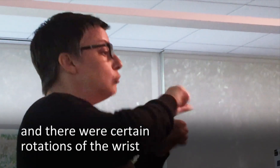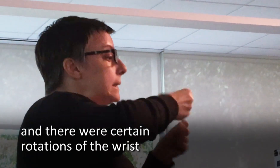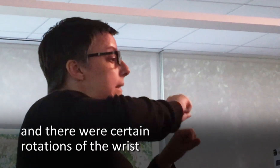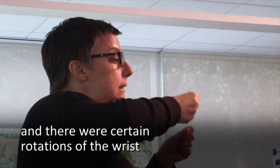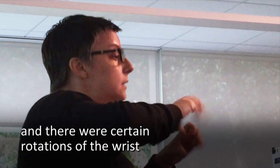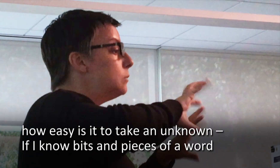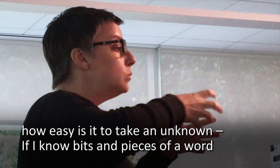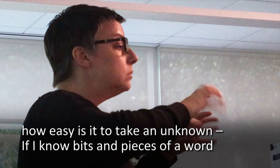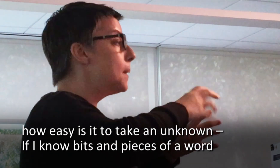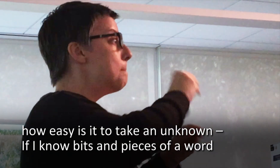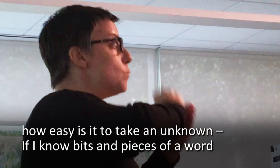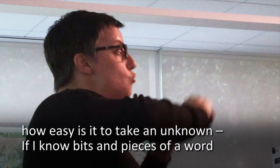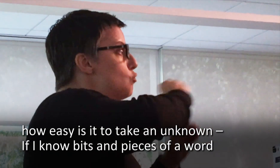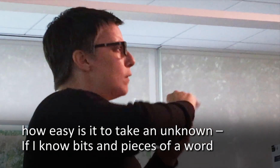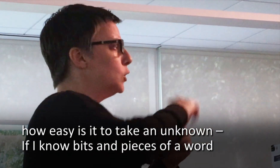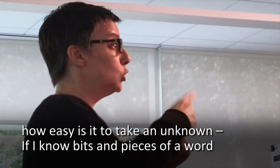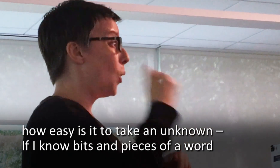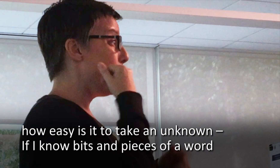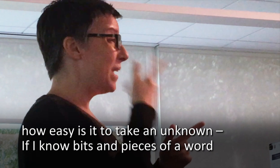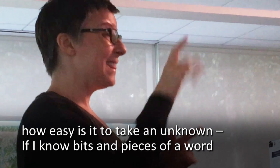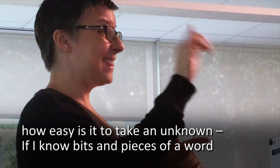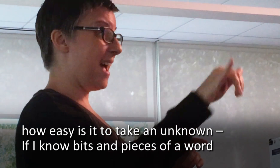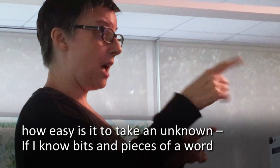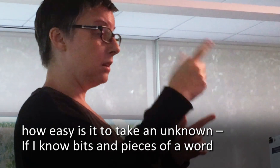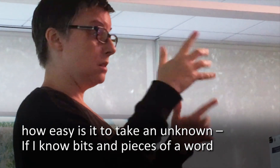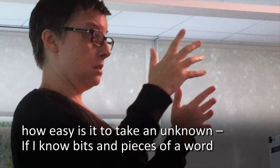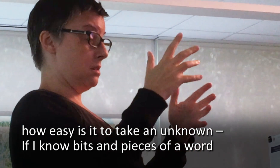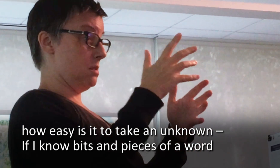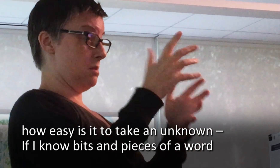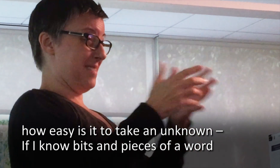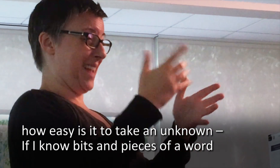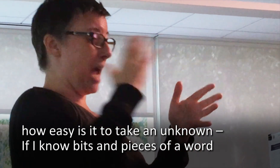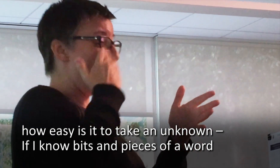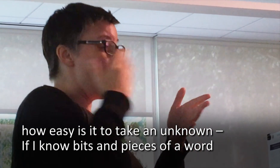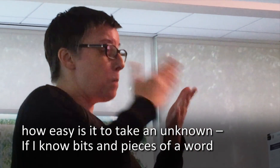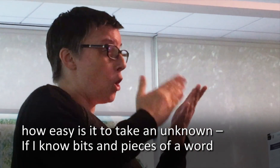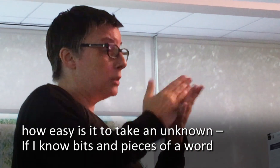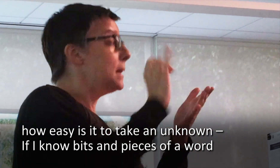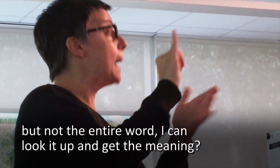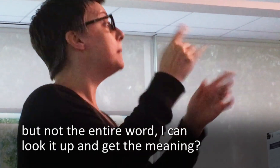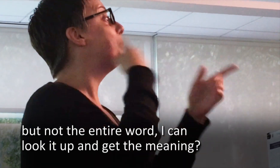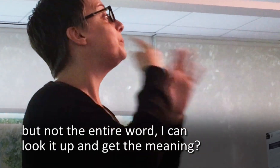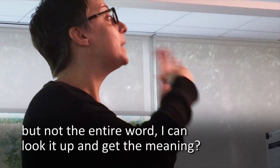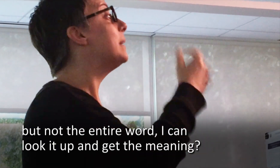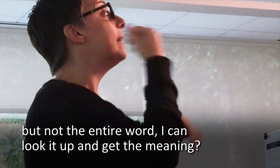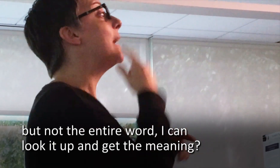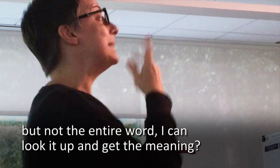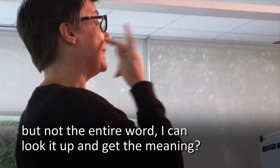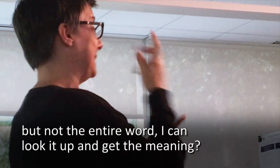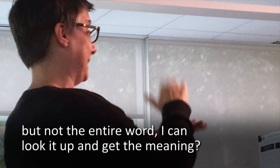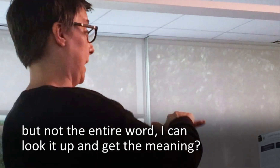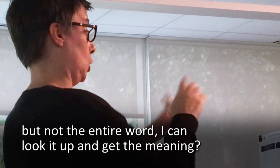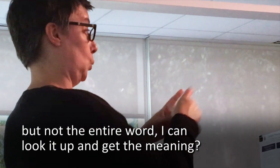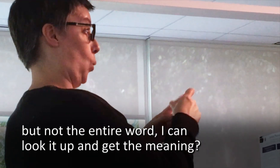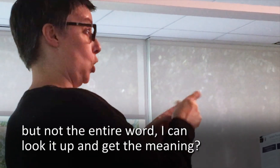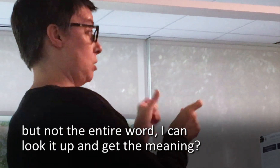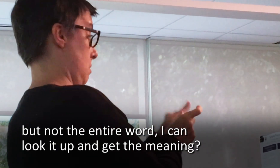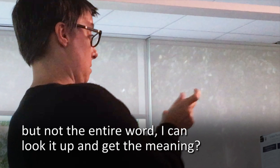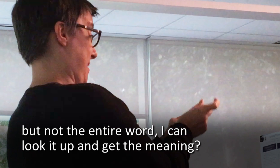wrist. How easy is it to take an unknown, if I know bits and pieces of a word, but not the entire word, I can look it up and get the meaning,